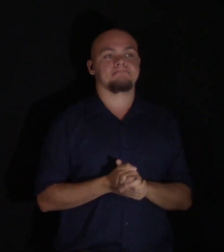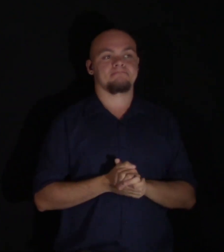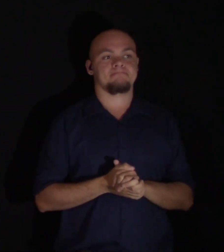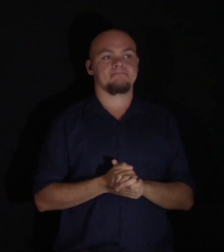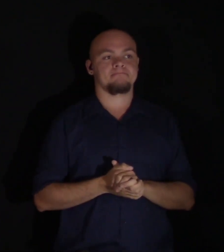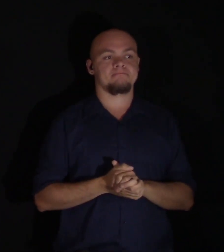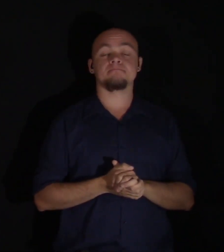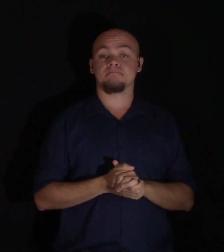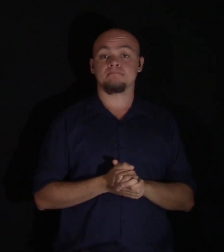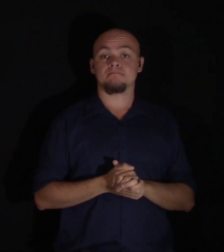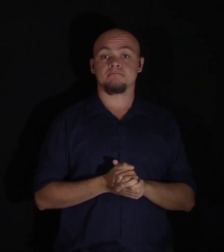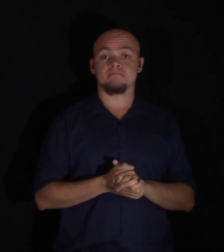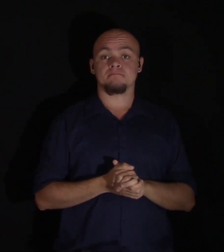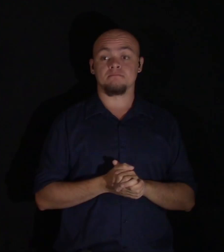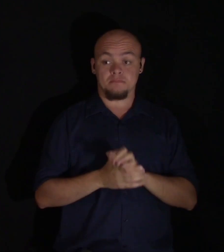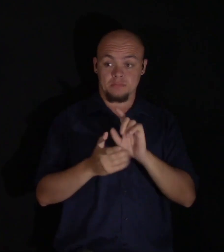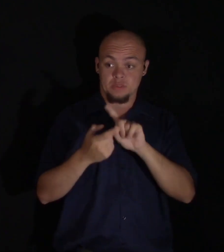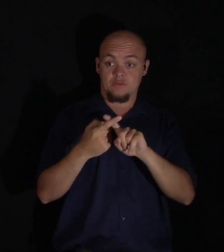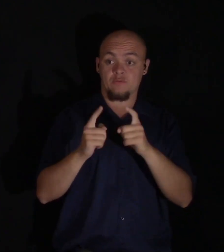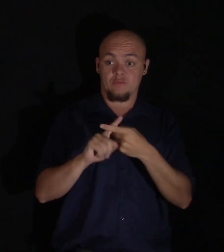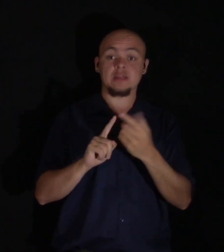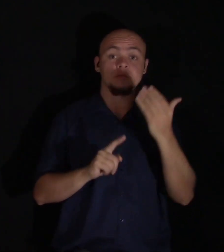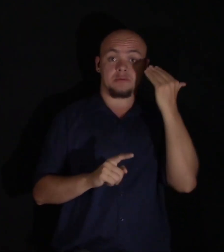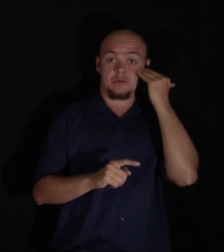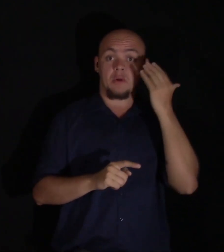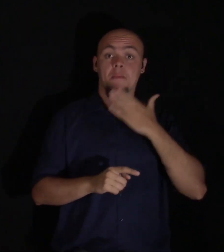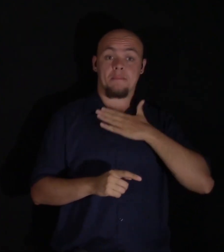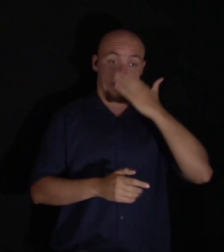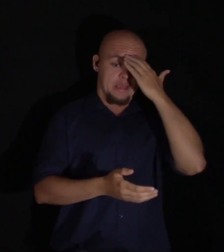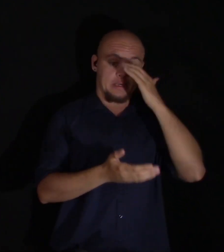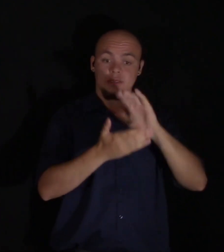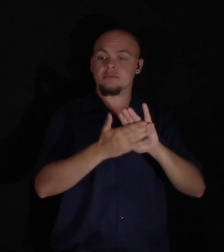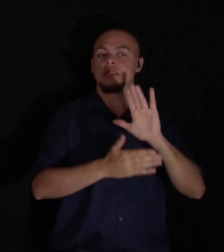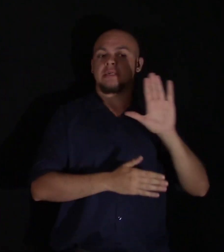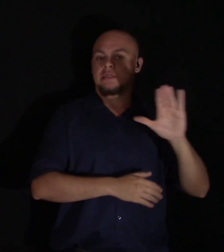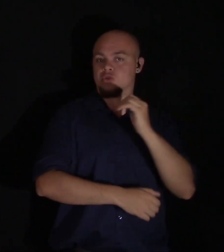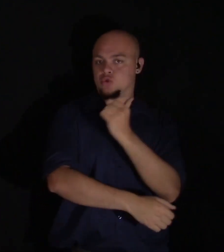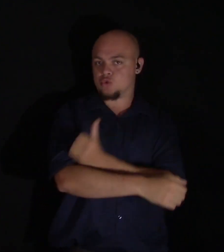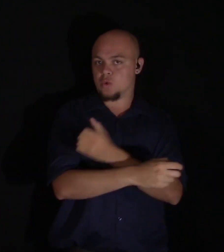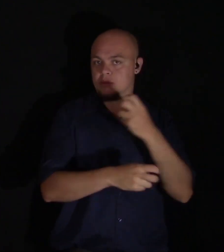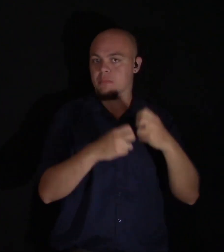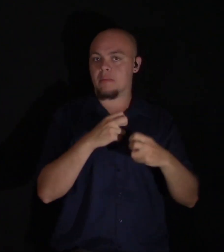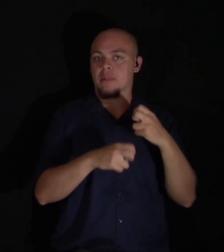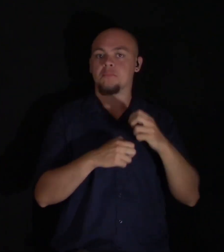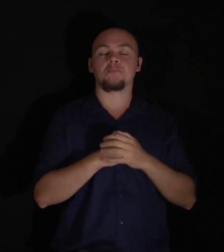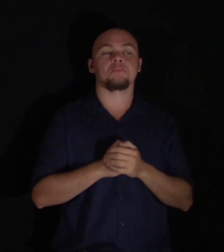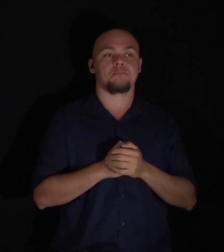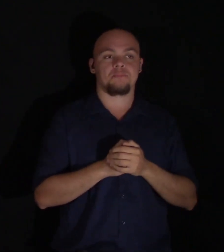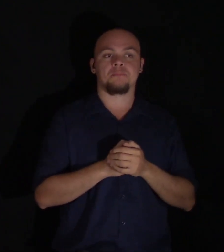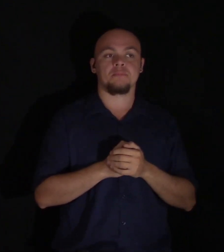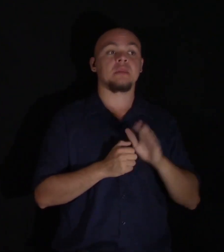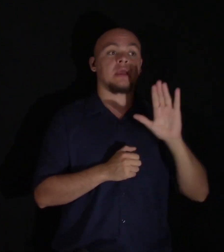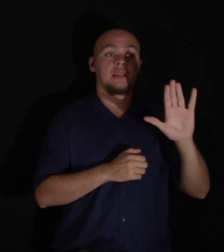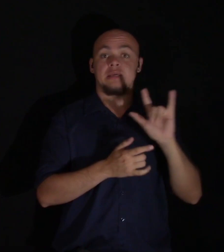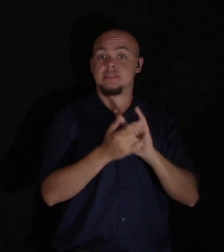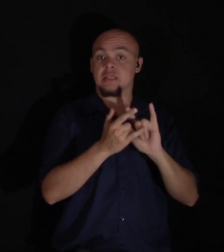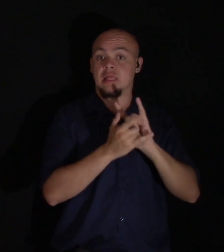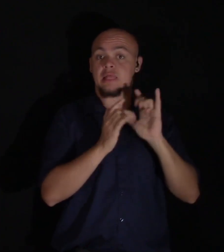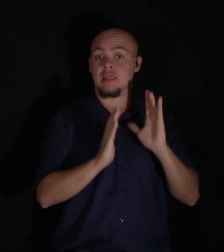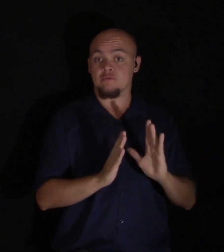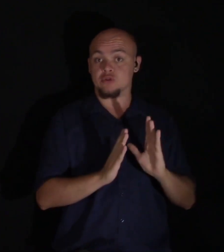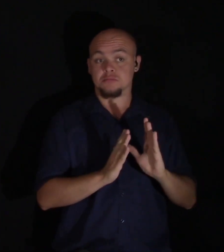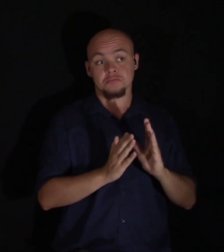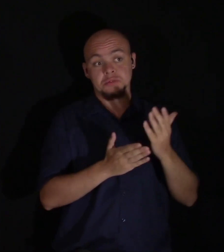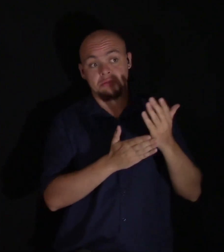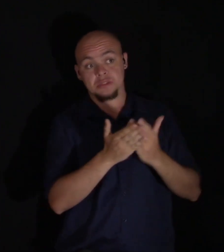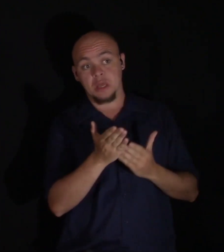I faced friends who knew about my husband's drug problems. I faced many of his lovers, who in some